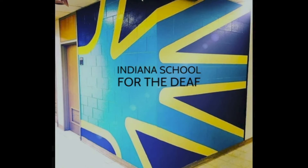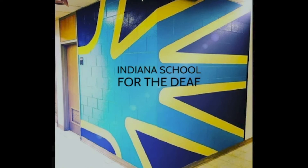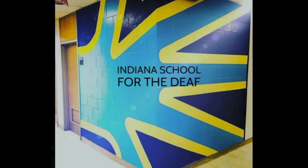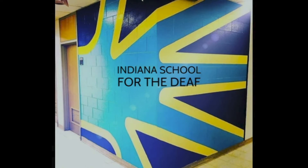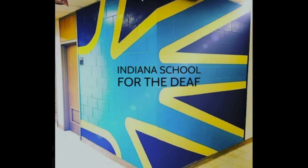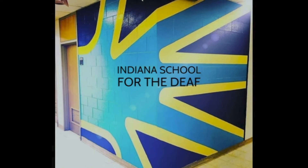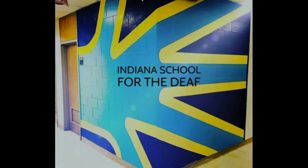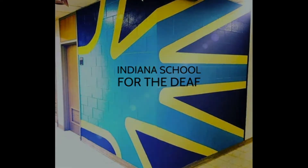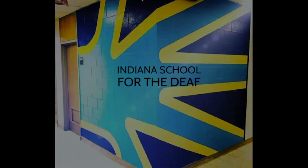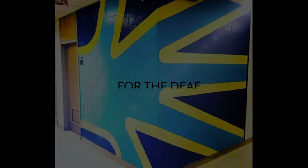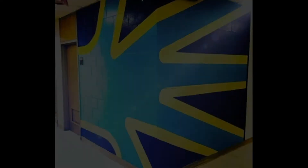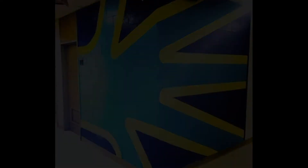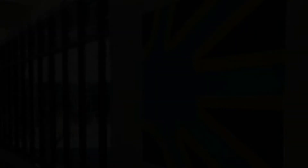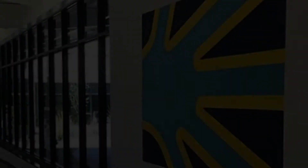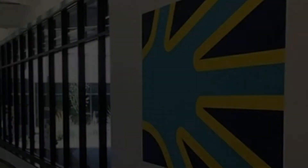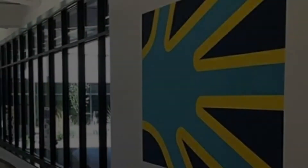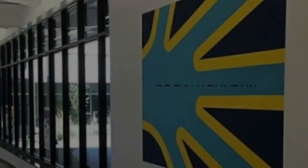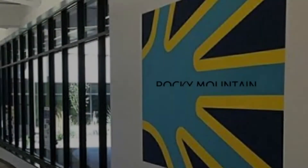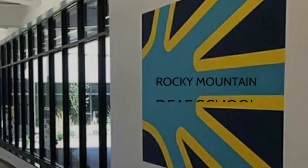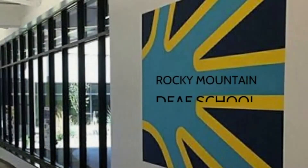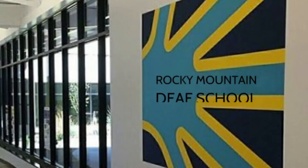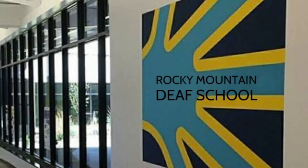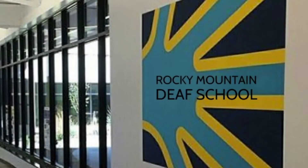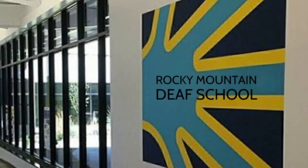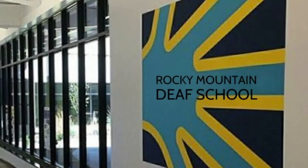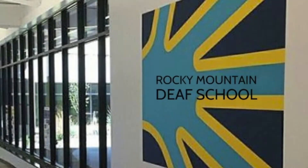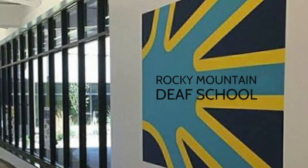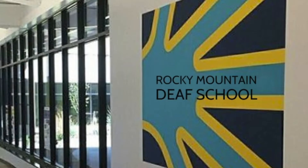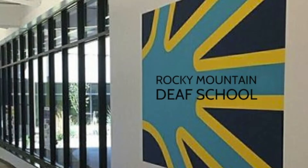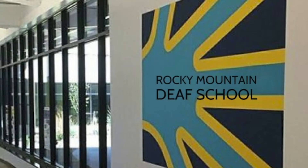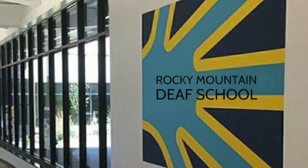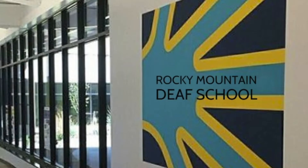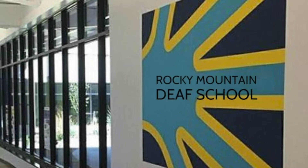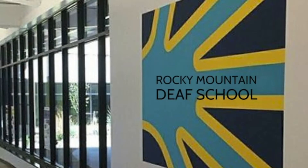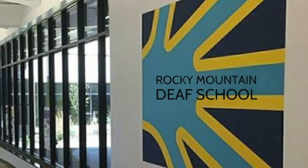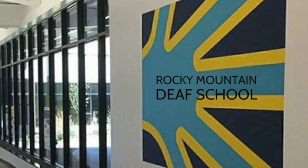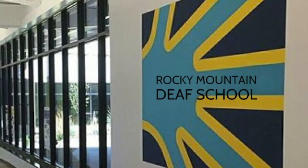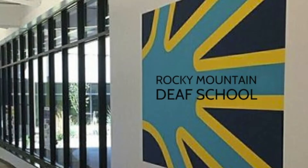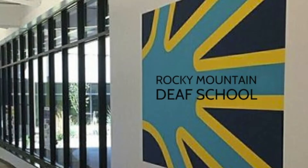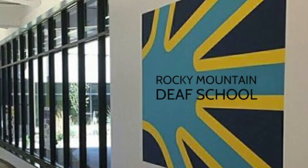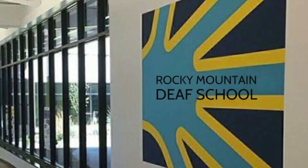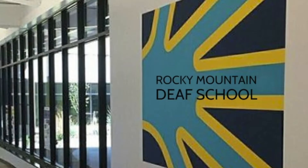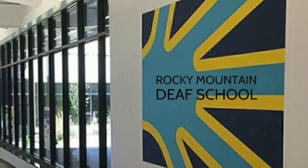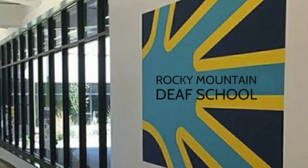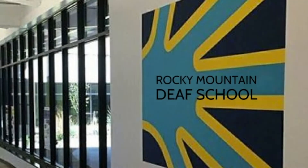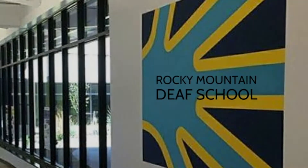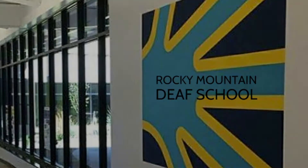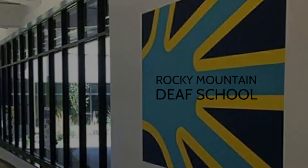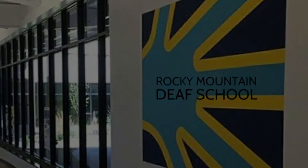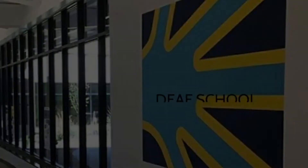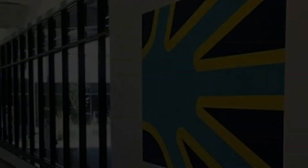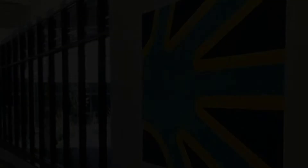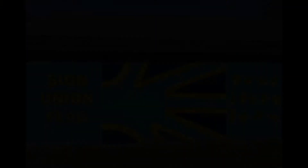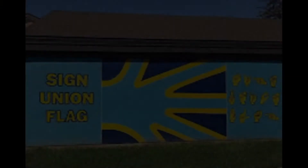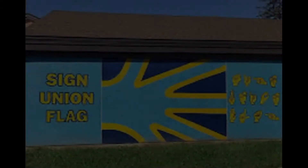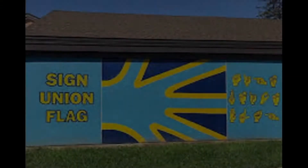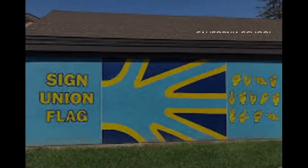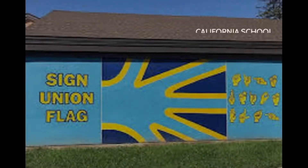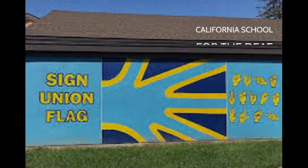School for the Deaf. It cuts to a photo of the same graphic on a canvas. Text appears. Rocky Mountain Deaf School. It cuts to the same